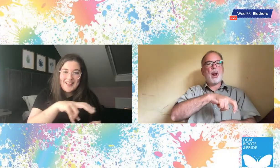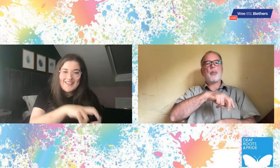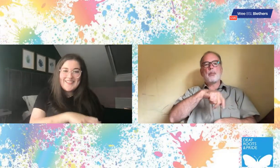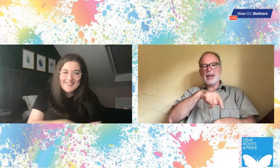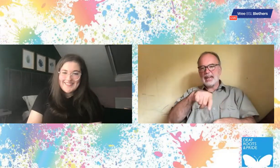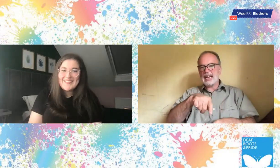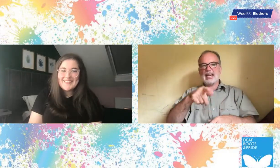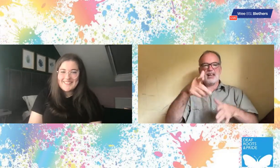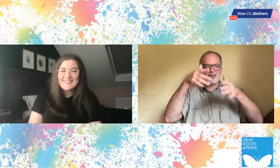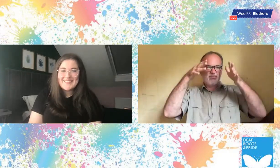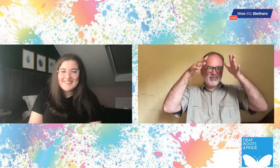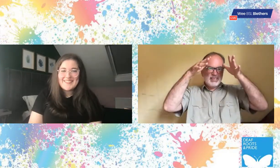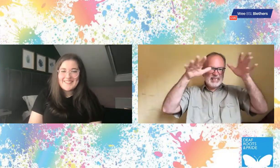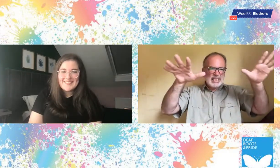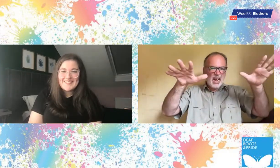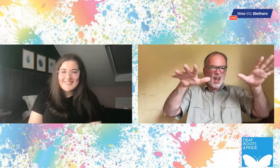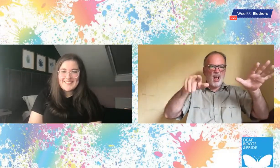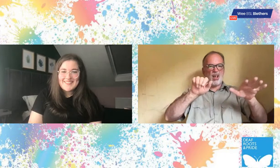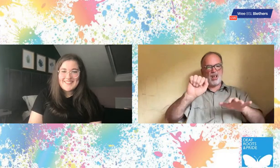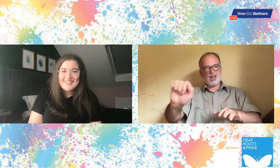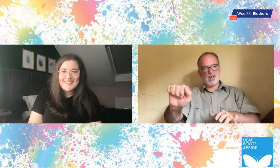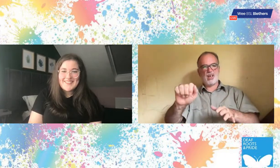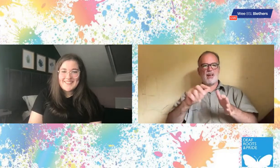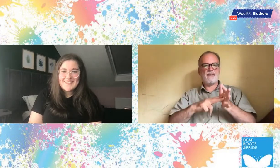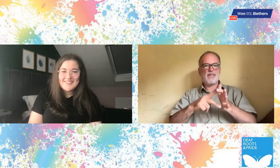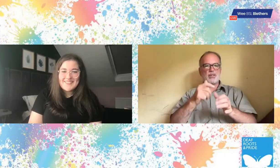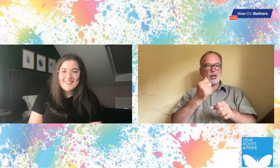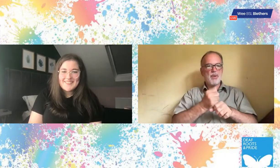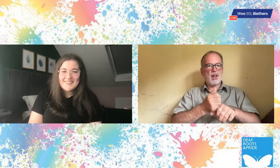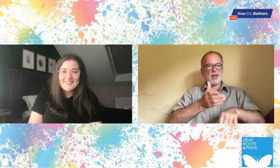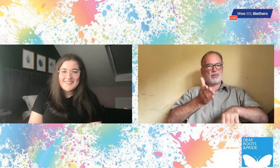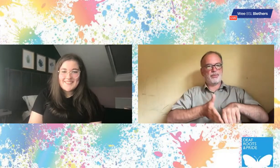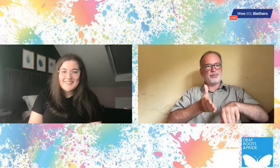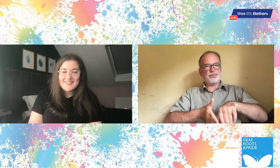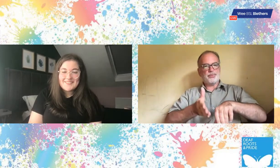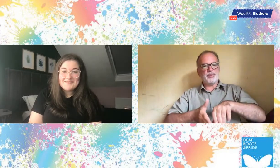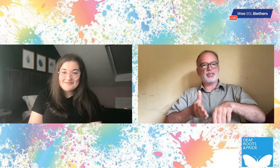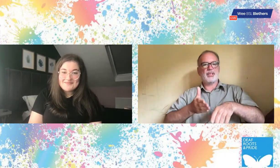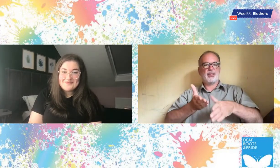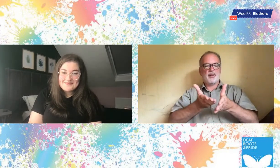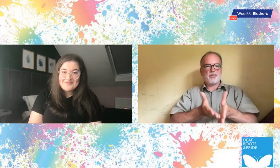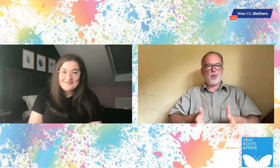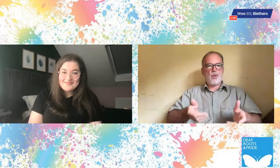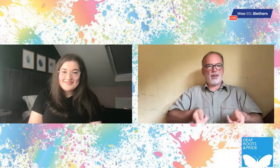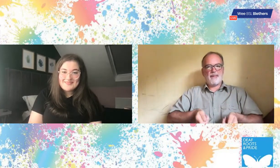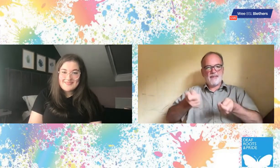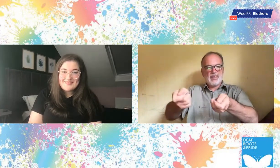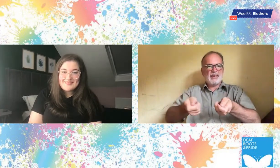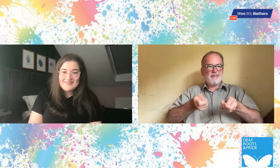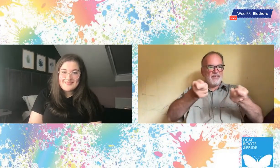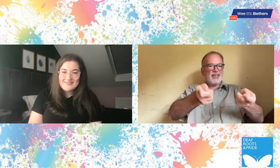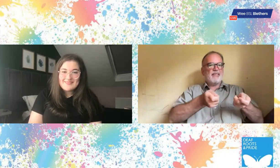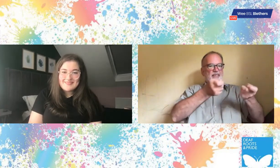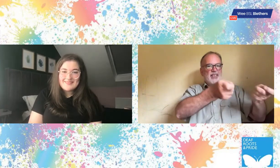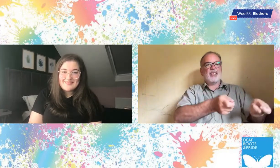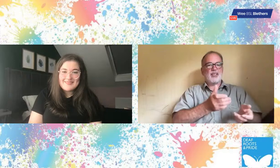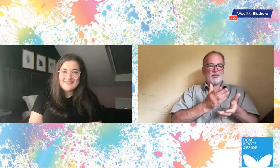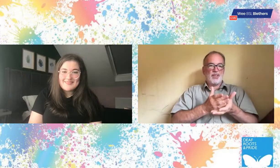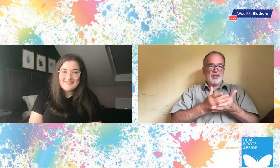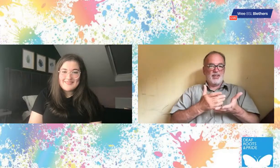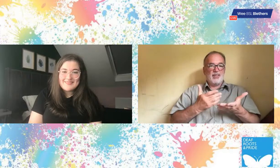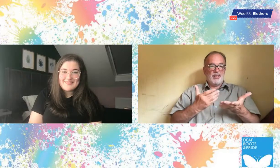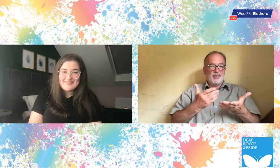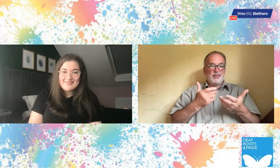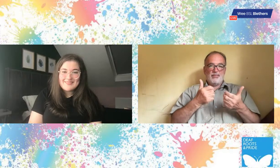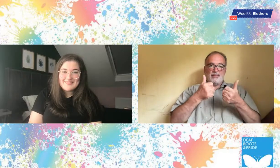wallabies, um, Uh-huh. they have a slightly different diet. The deer, like to have chopped vegetables, and that has to be